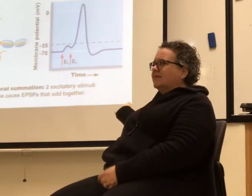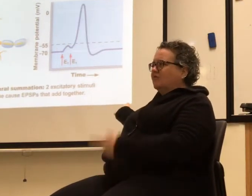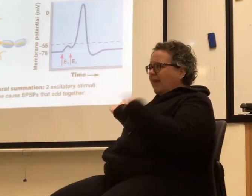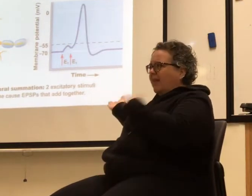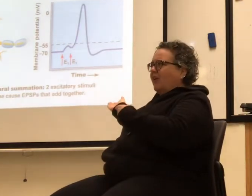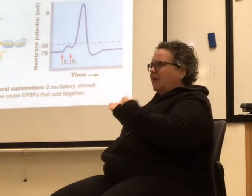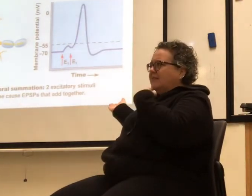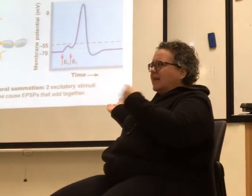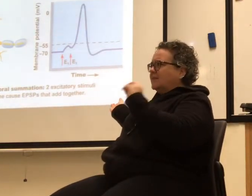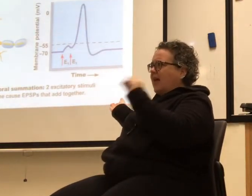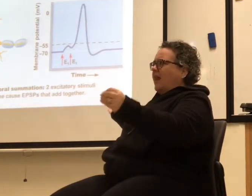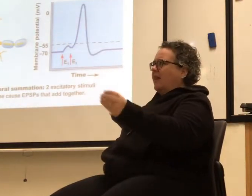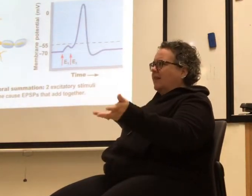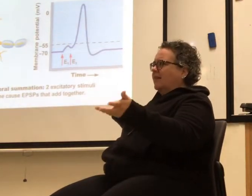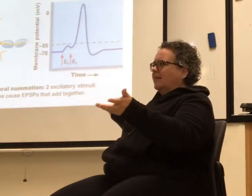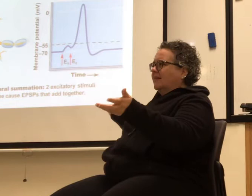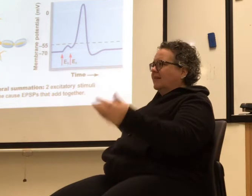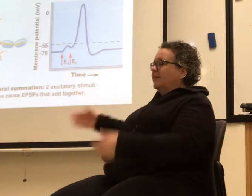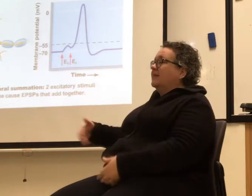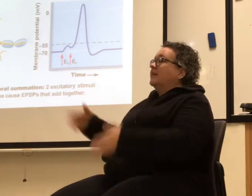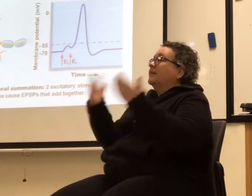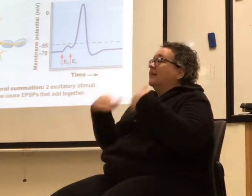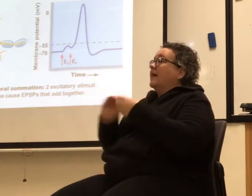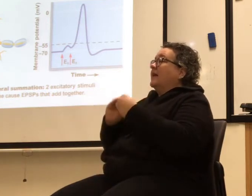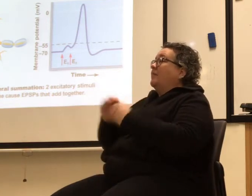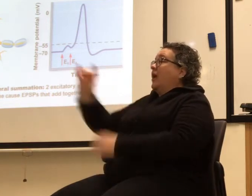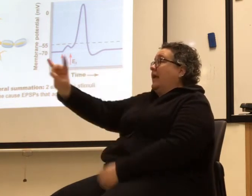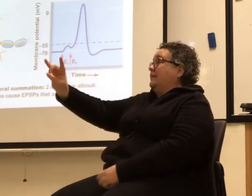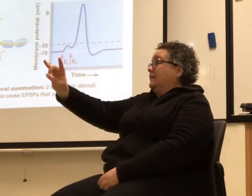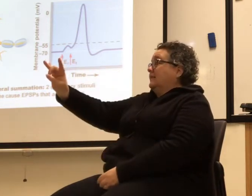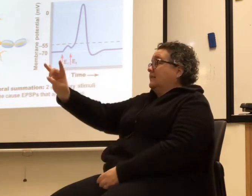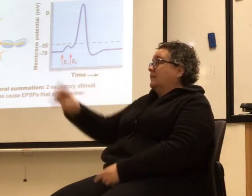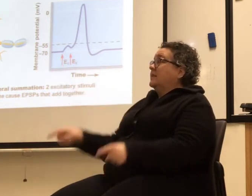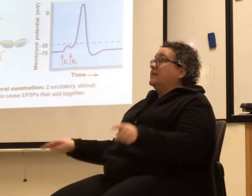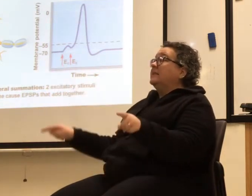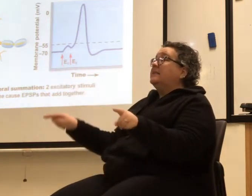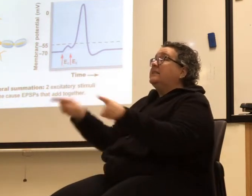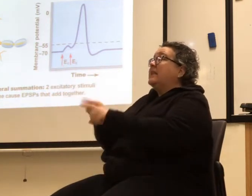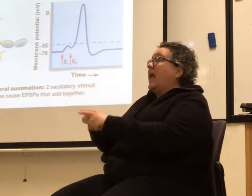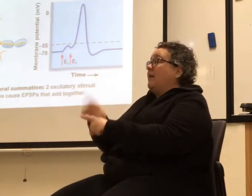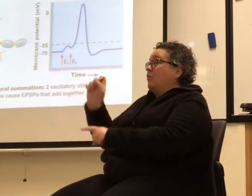All right, number 8. Same questions.